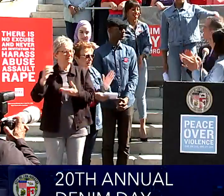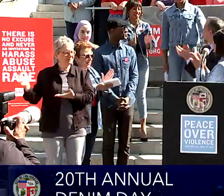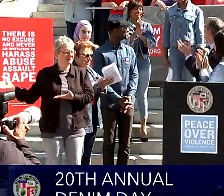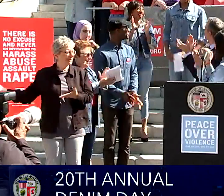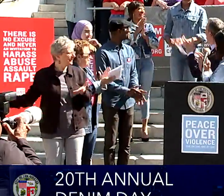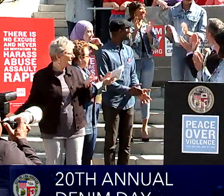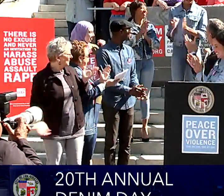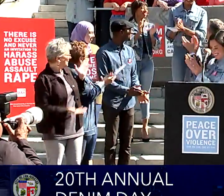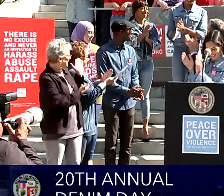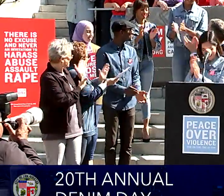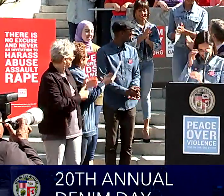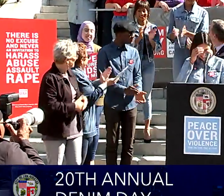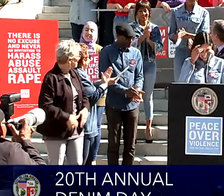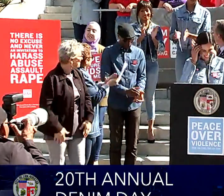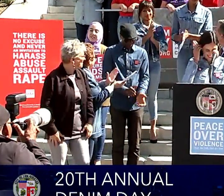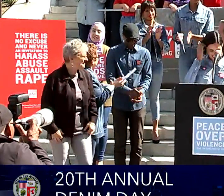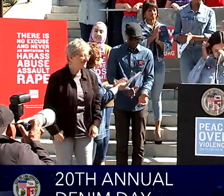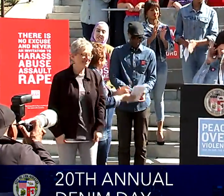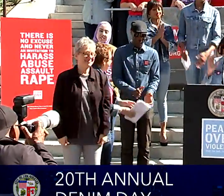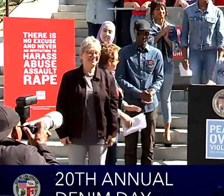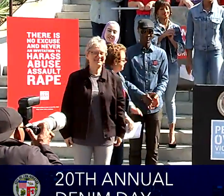Woo!